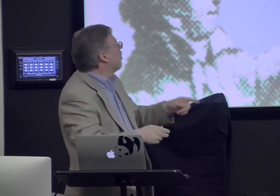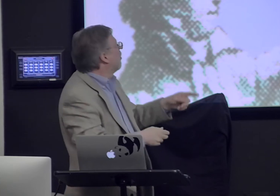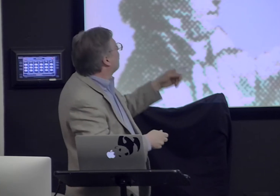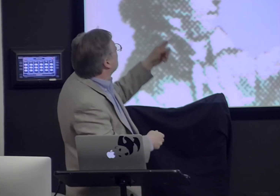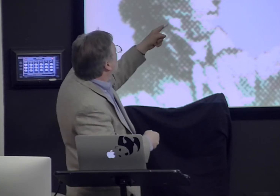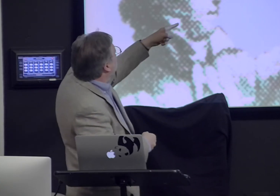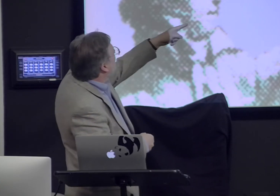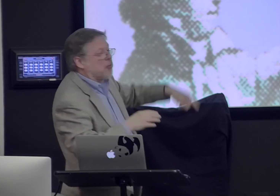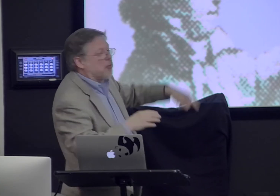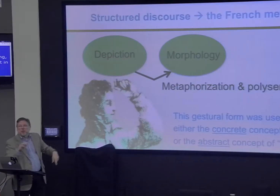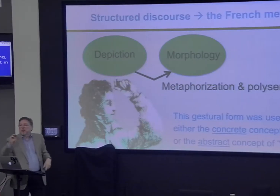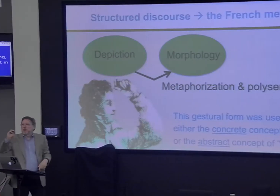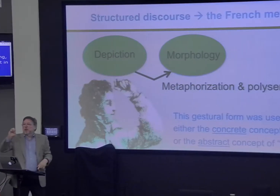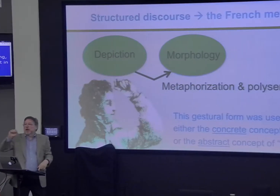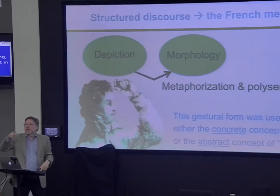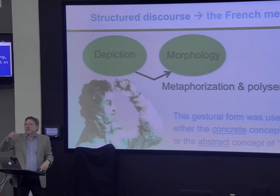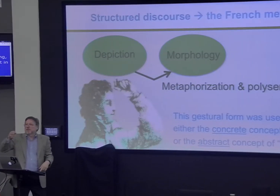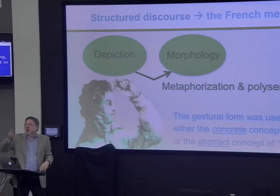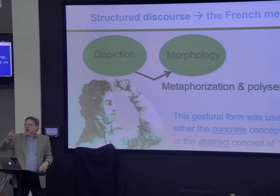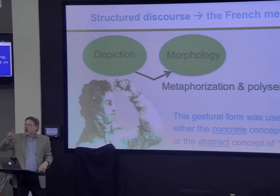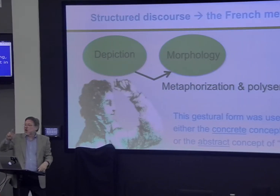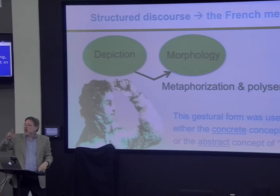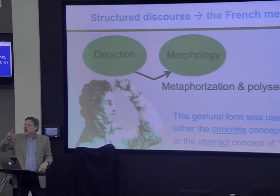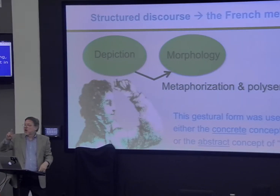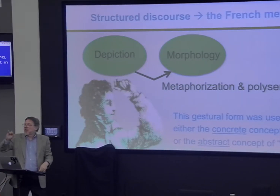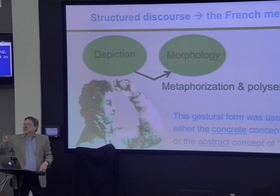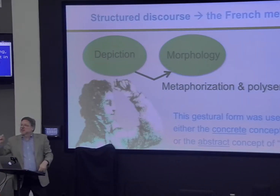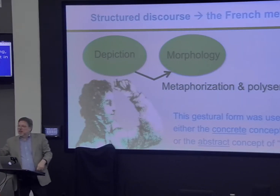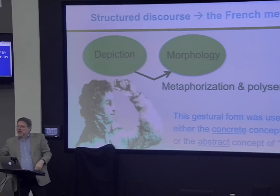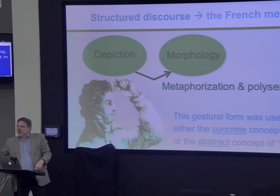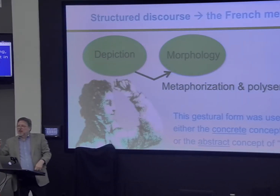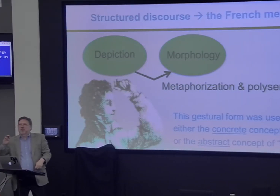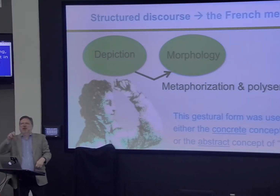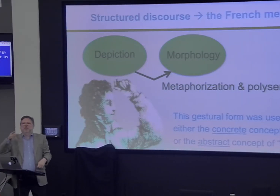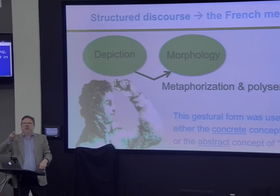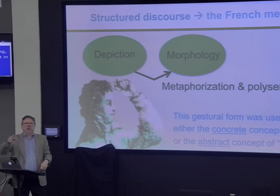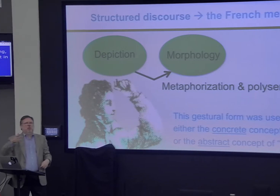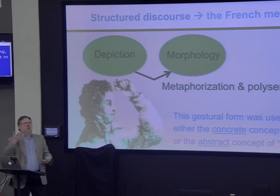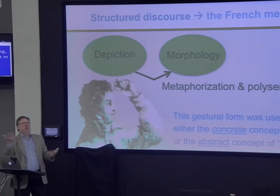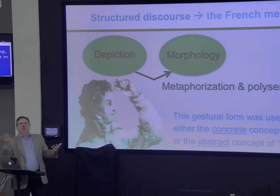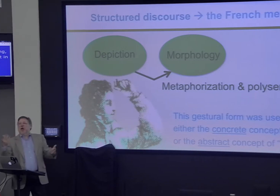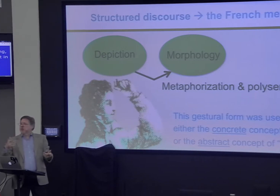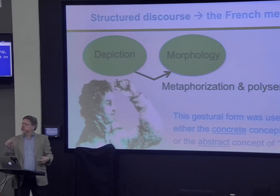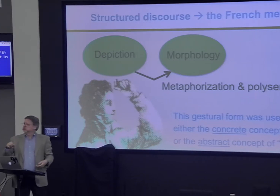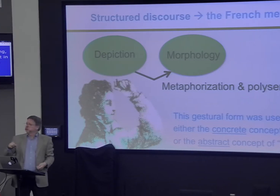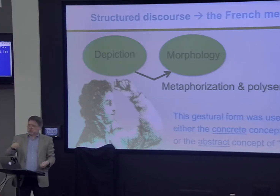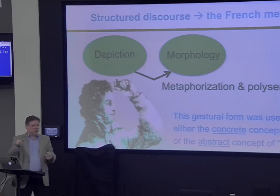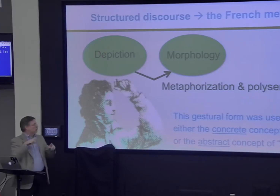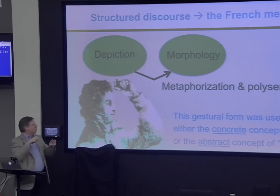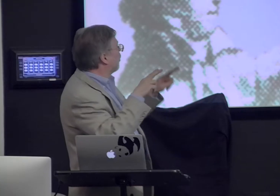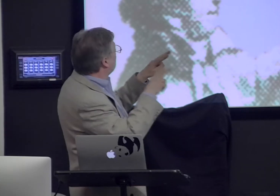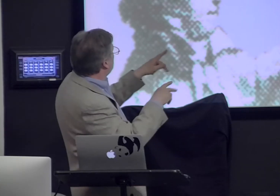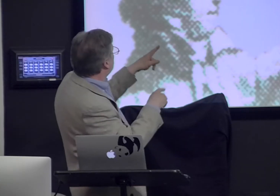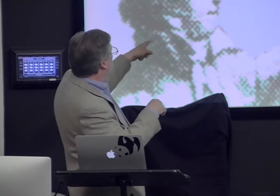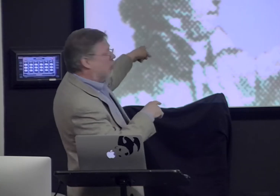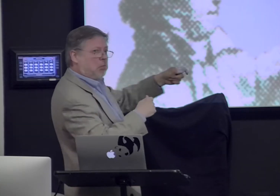And this process of a shift in form creating a change in meaning is often referred to